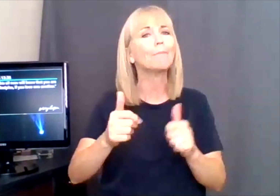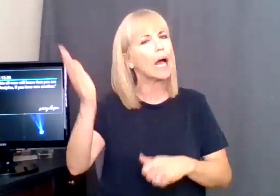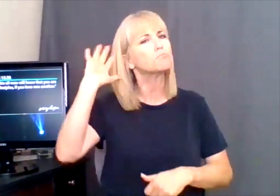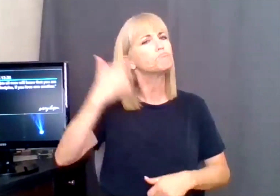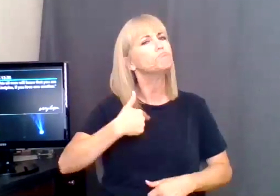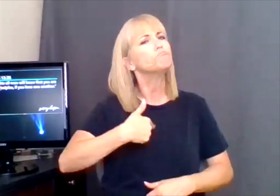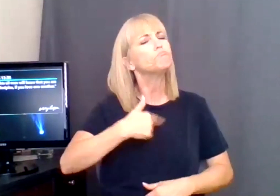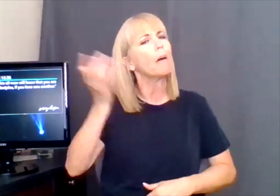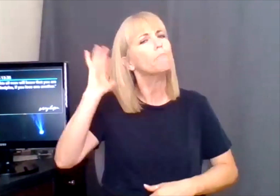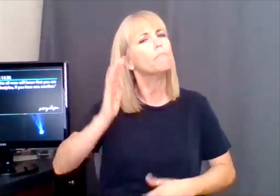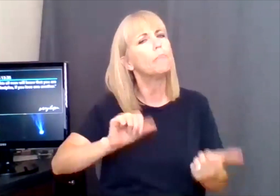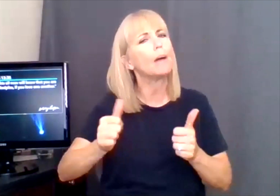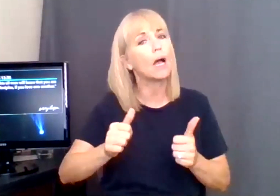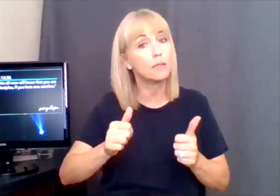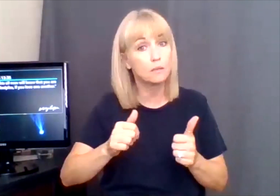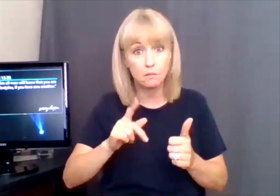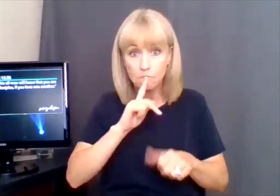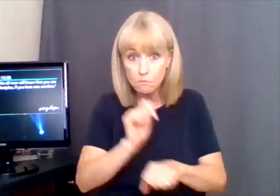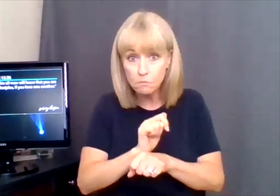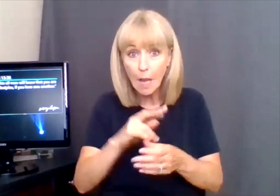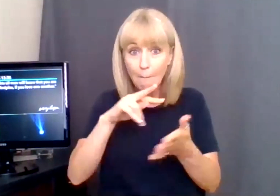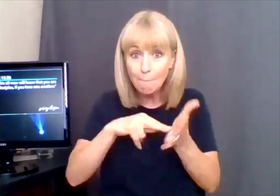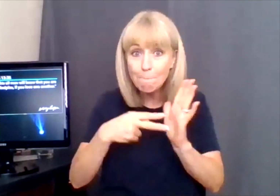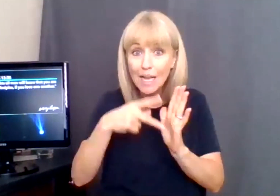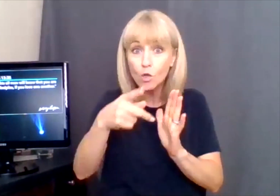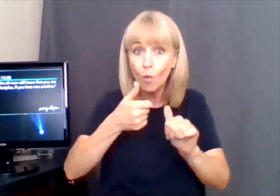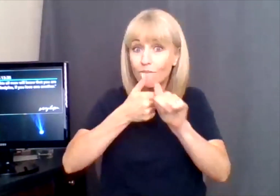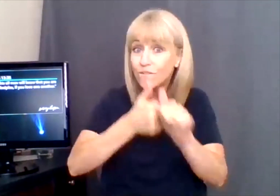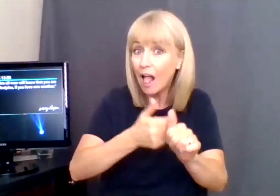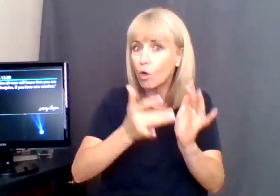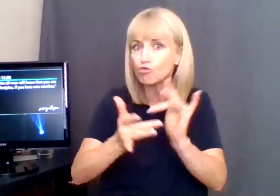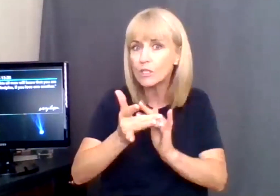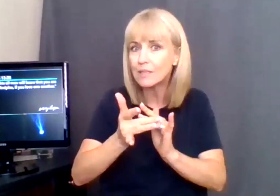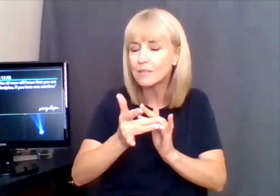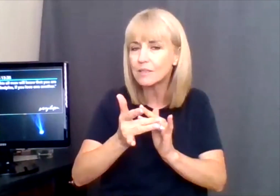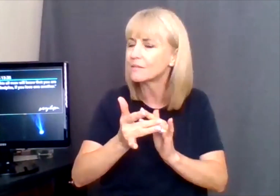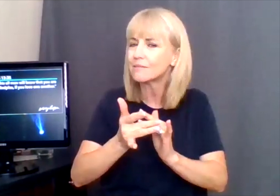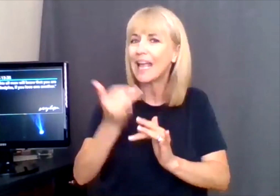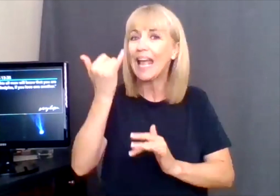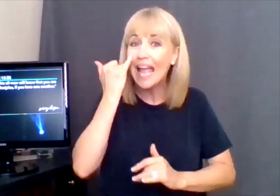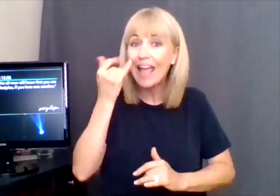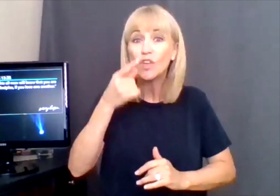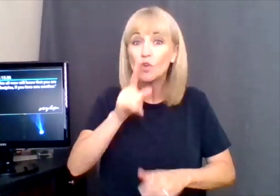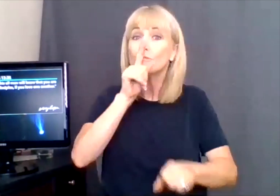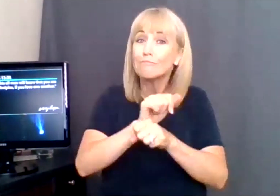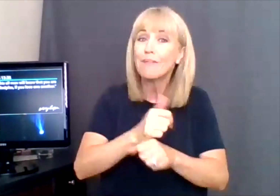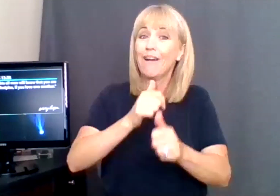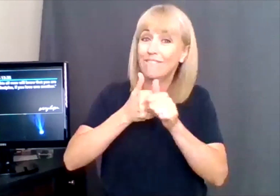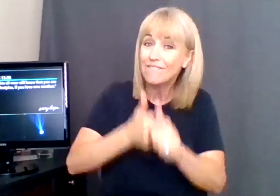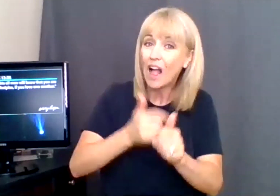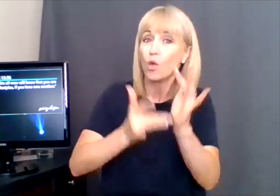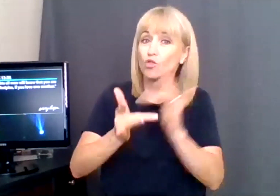when. That doesn't mean you're a follower of Jesus. Because you're a follower of Jesus, you will love one